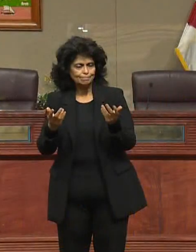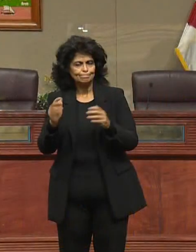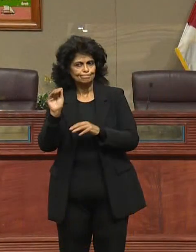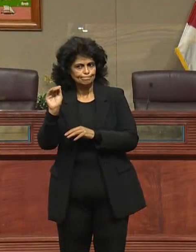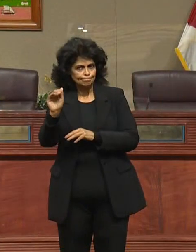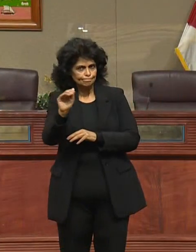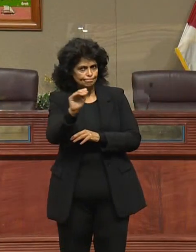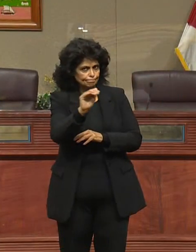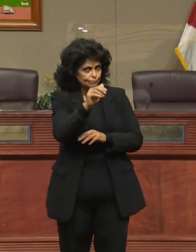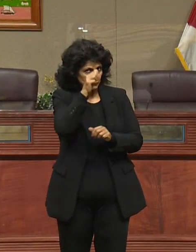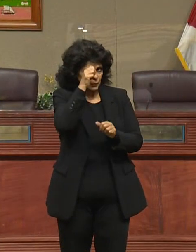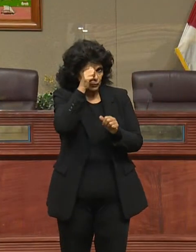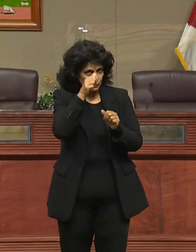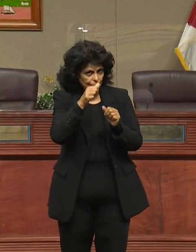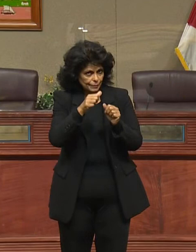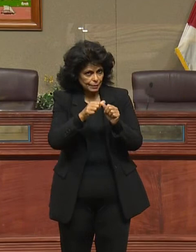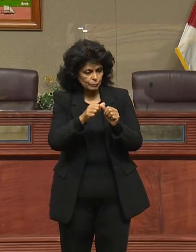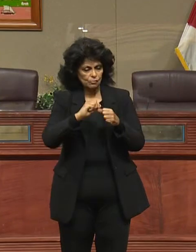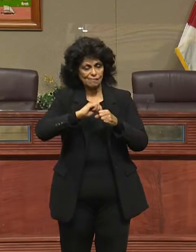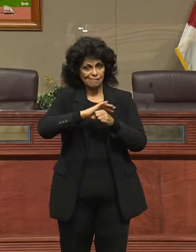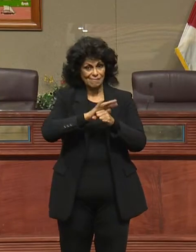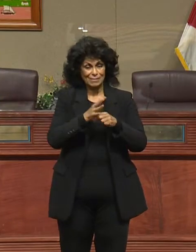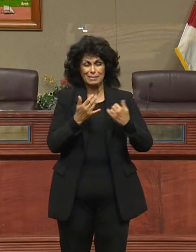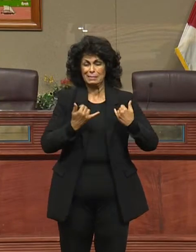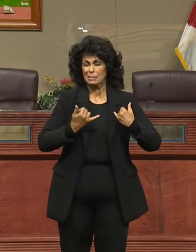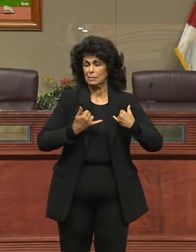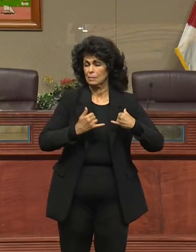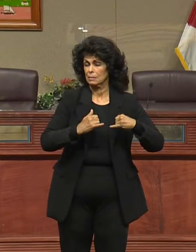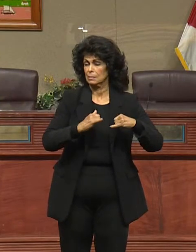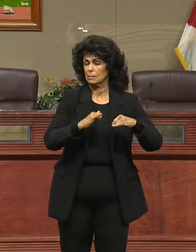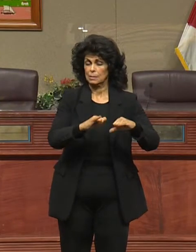alive and spreading in our community.